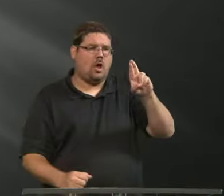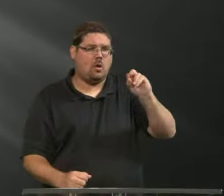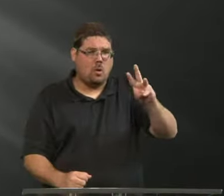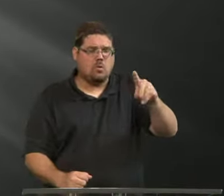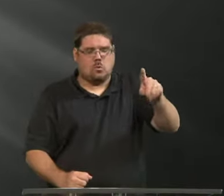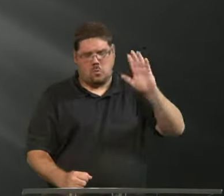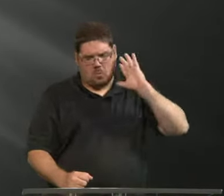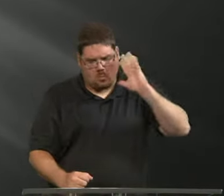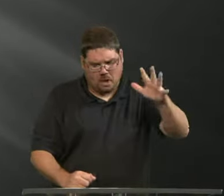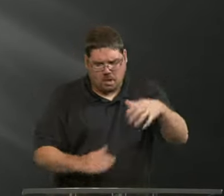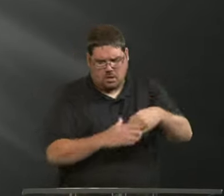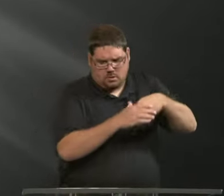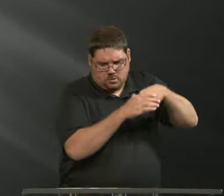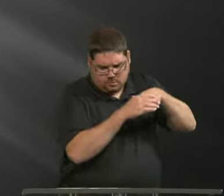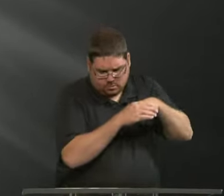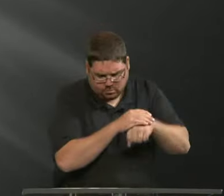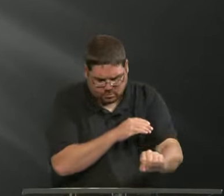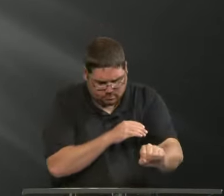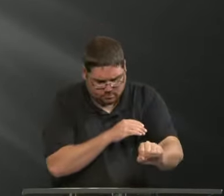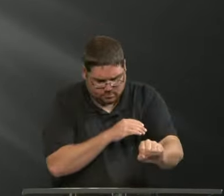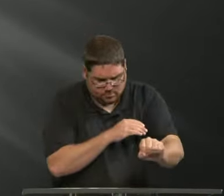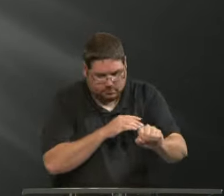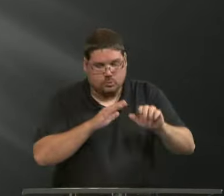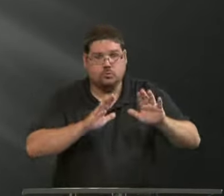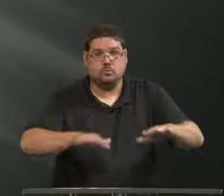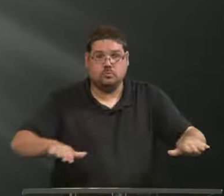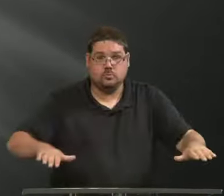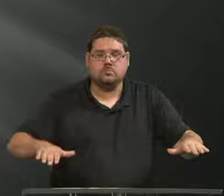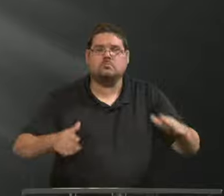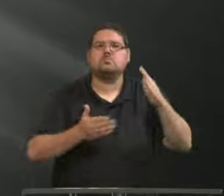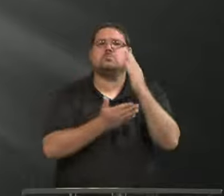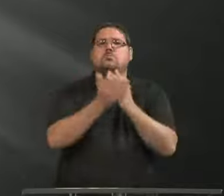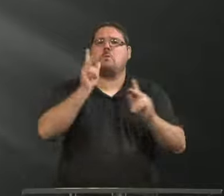says, "In sorrow thou shalt bring forth children."